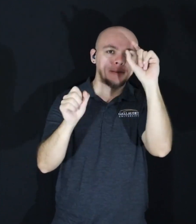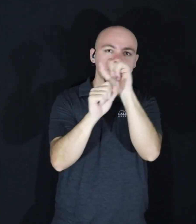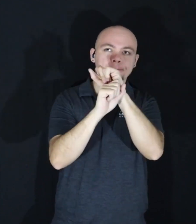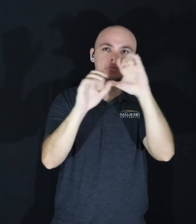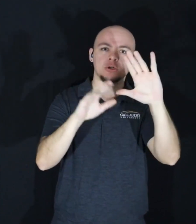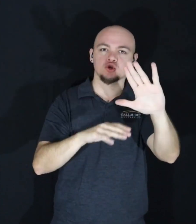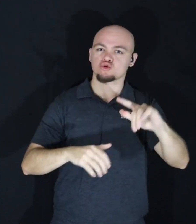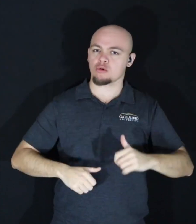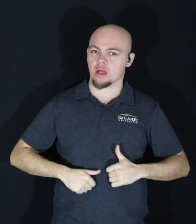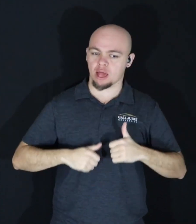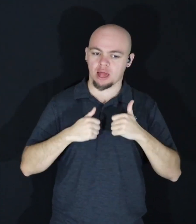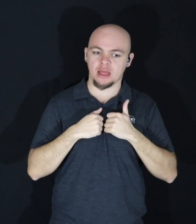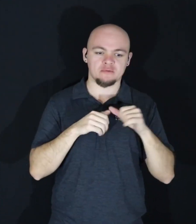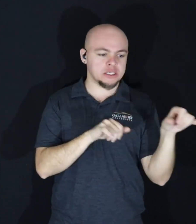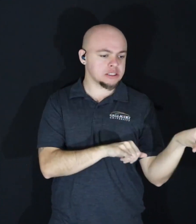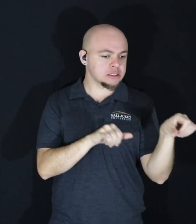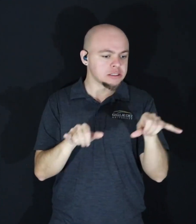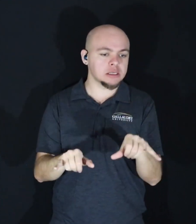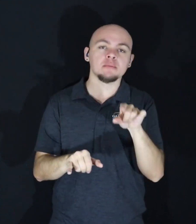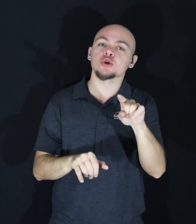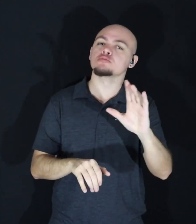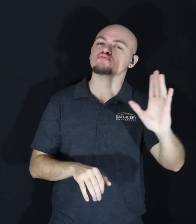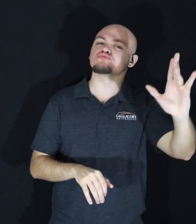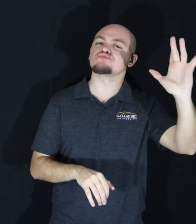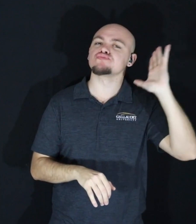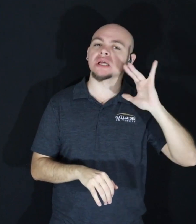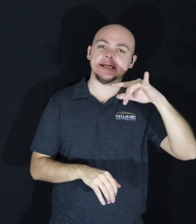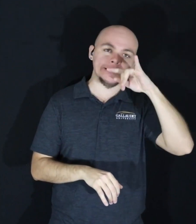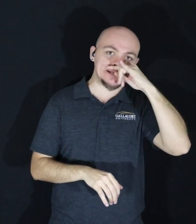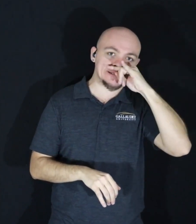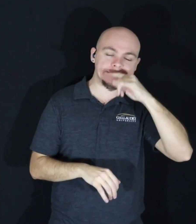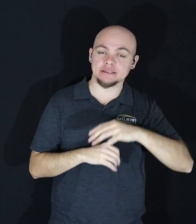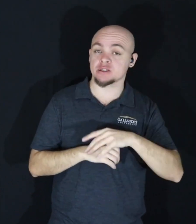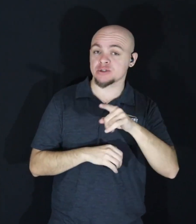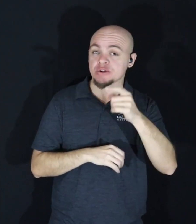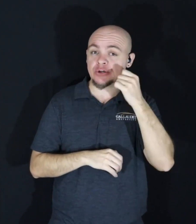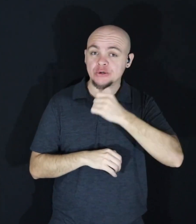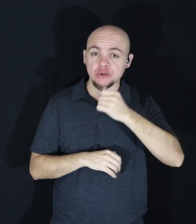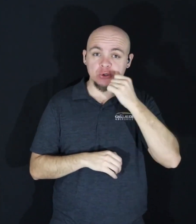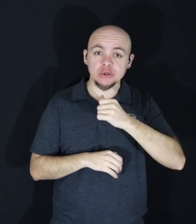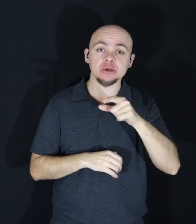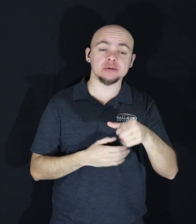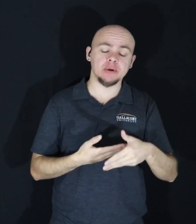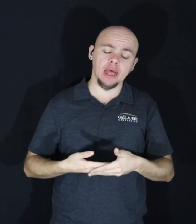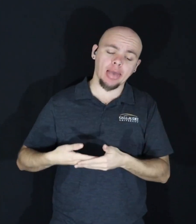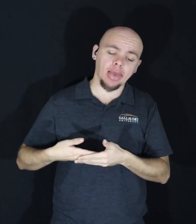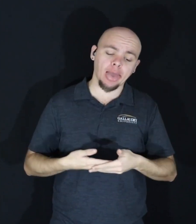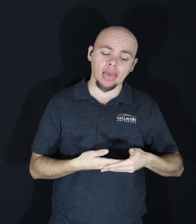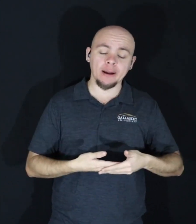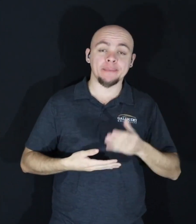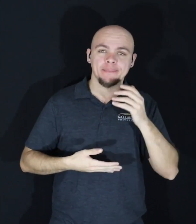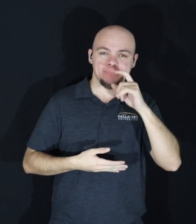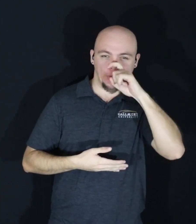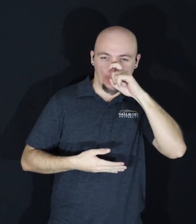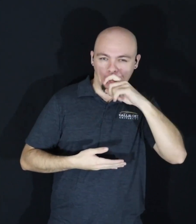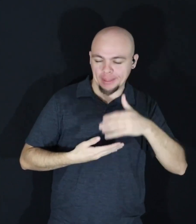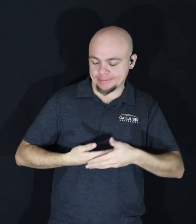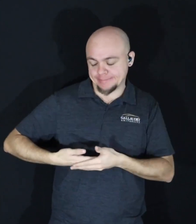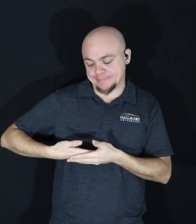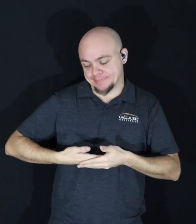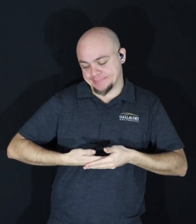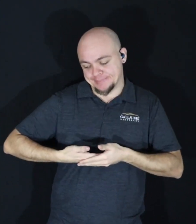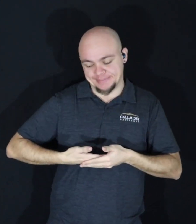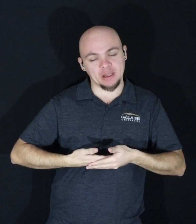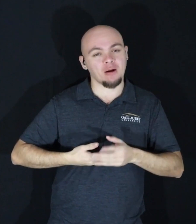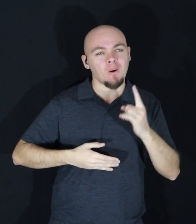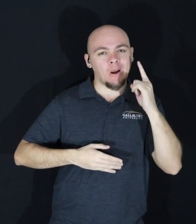life to be like in the same way you did when you were a child. When we were girls and we got baby dolls, we rocked them and thought about what kind of mother